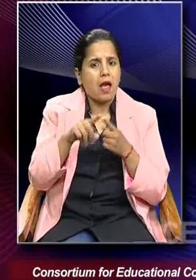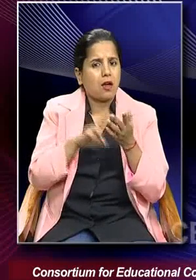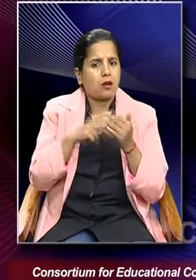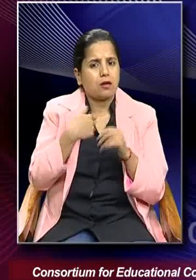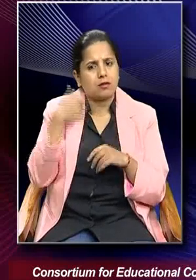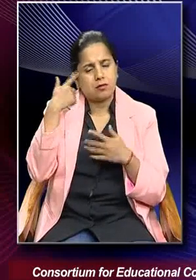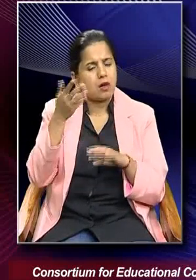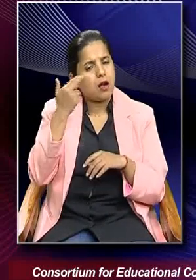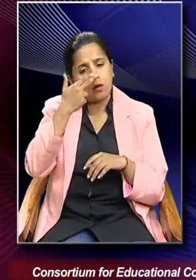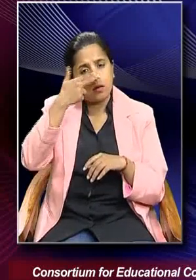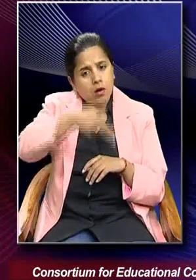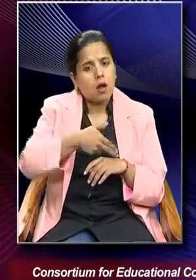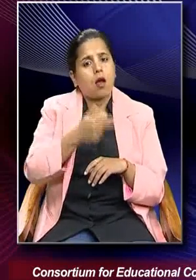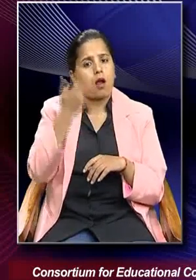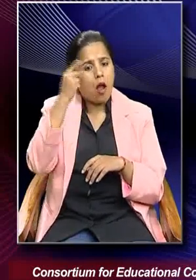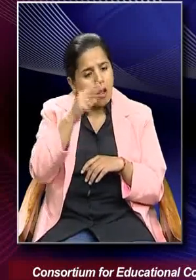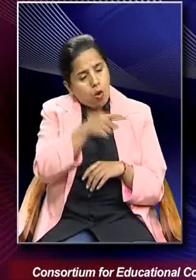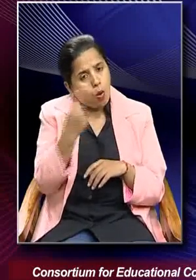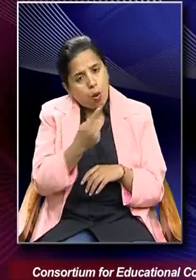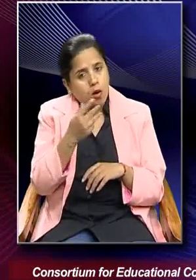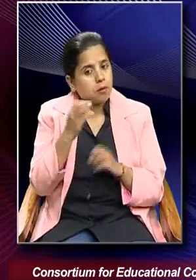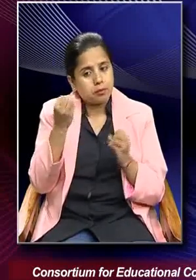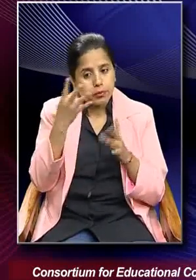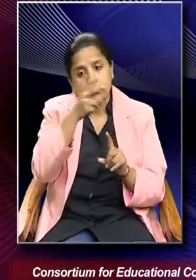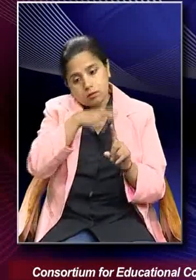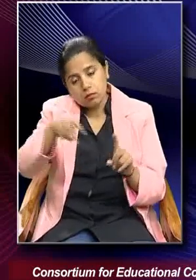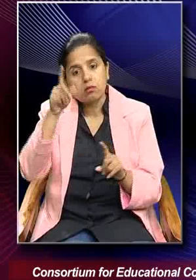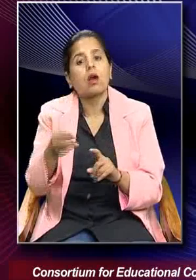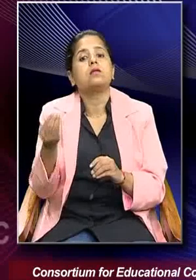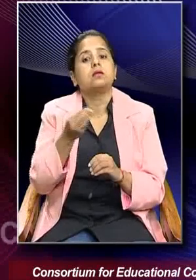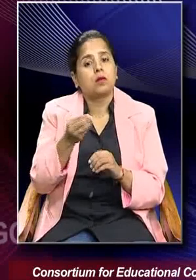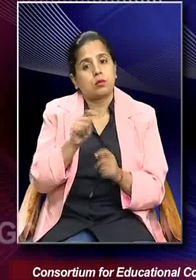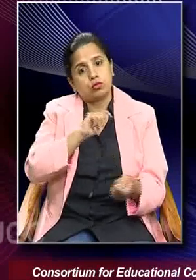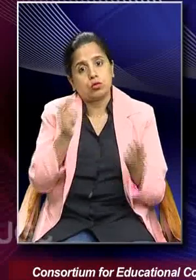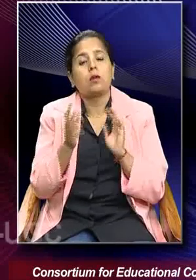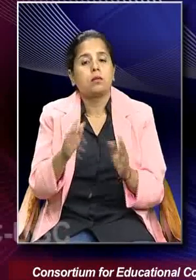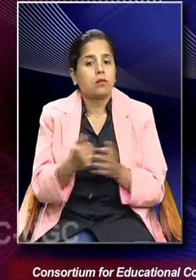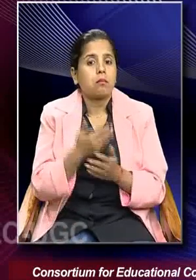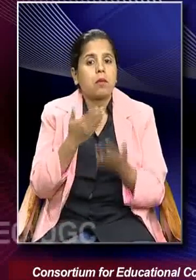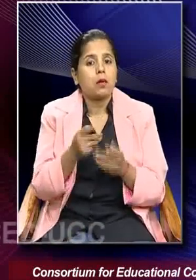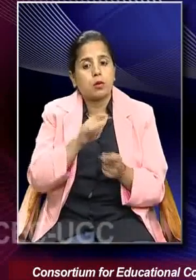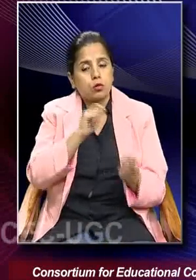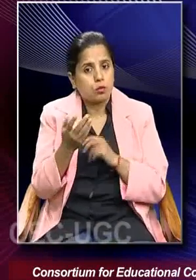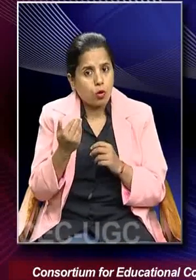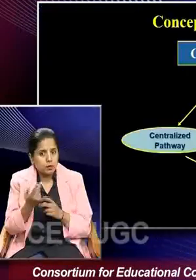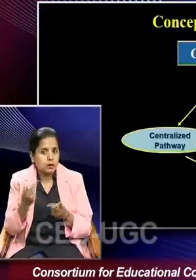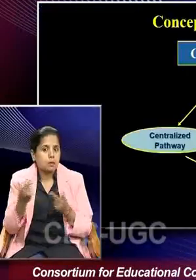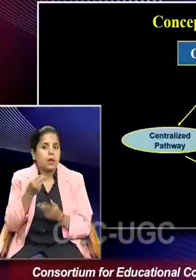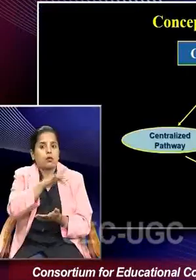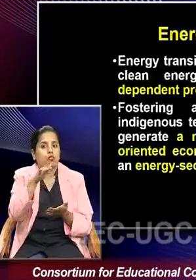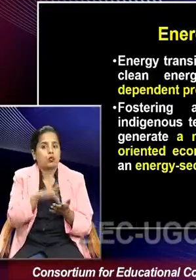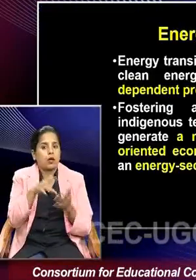transition. So this energy transition can be visualized either by the centralized method